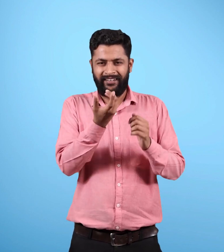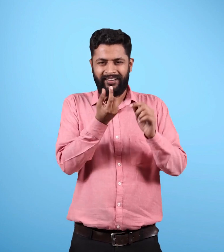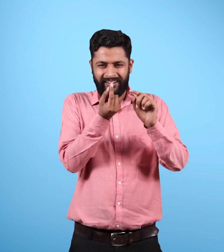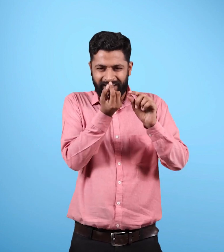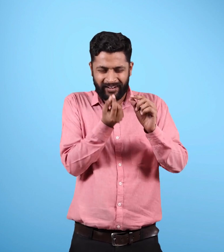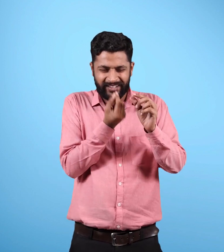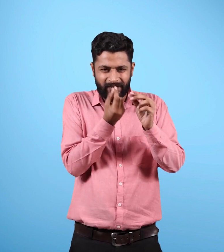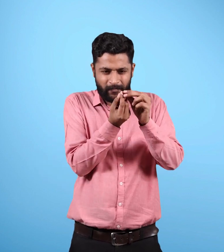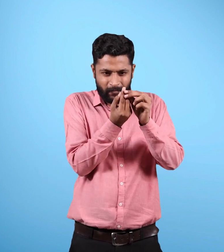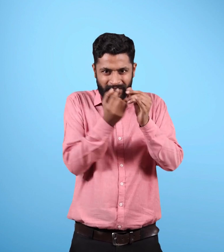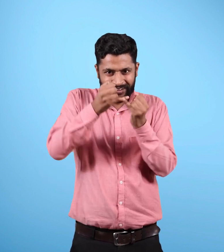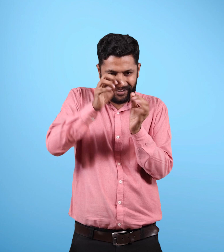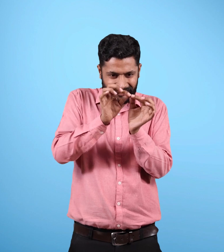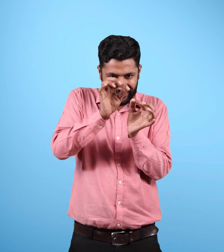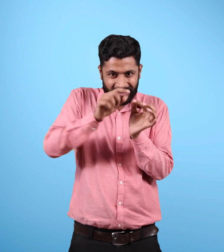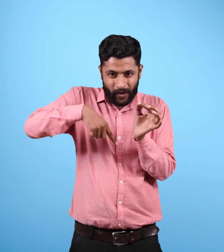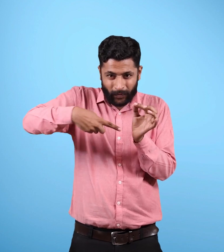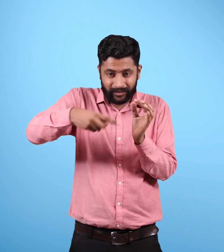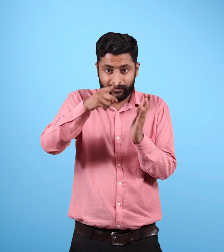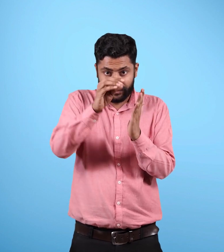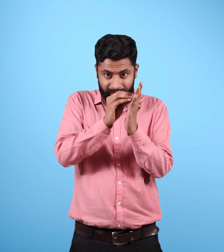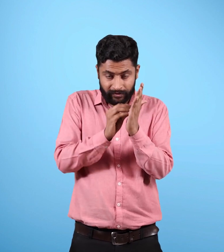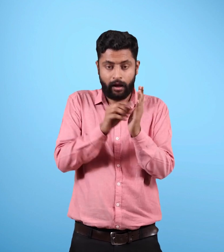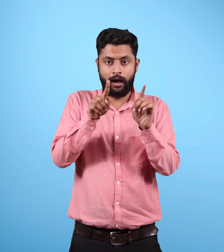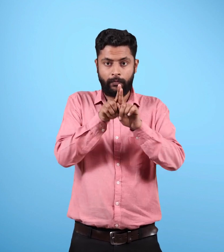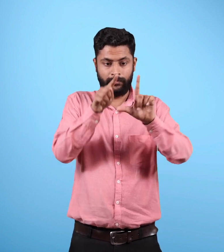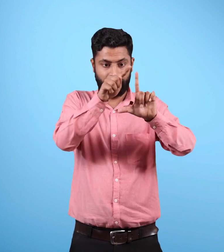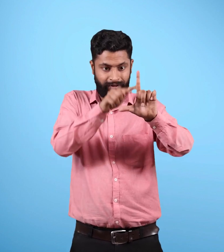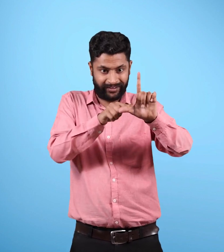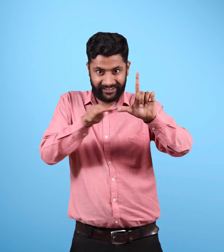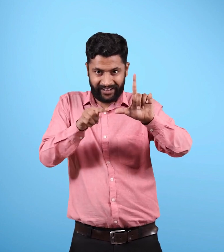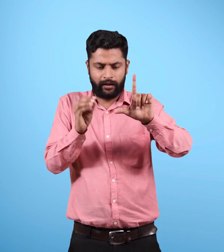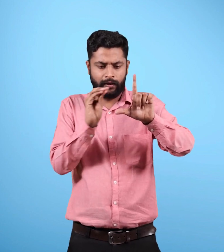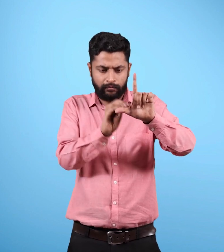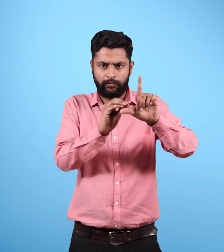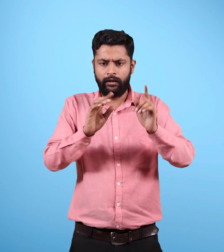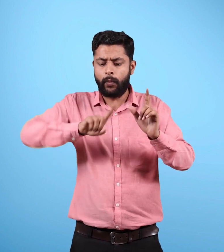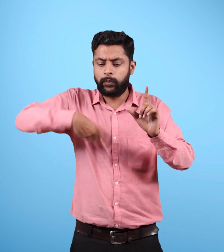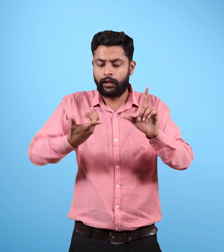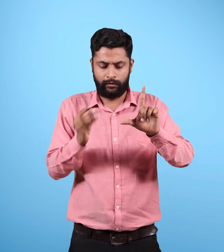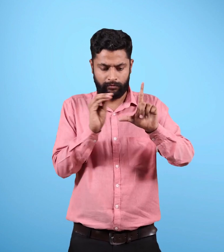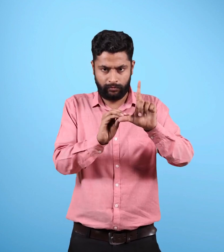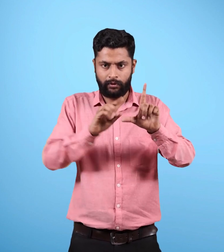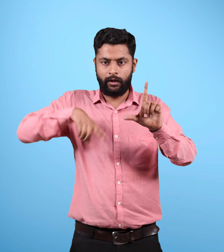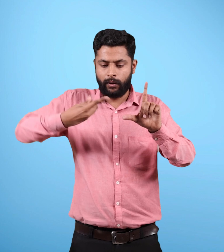Prepare a bar graph of the number of sprouts having lengths in different ranges.